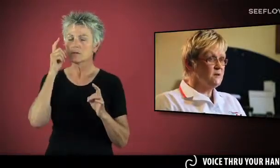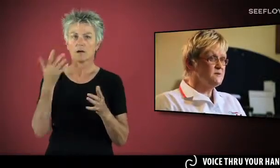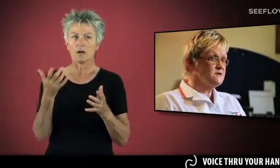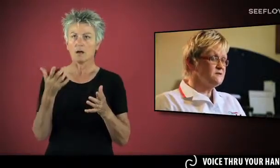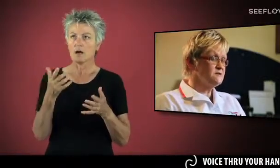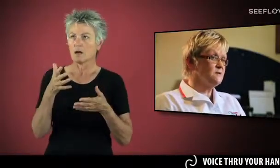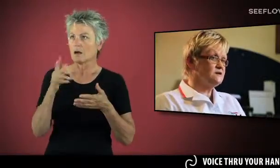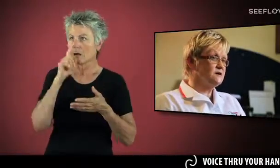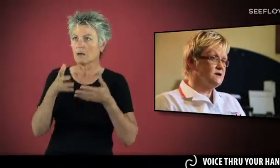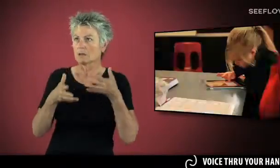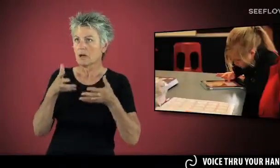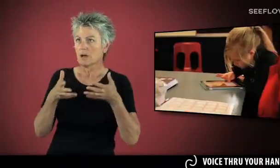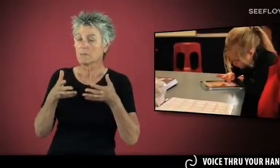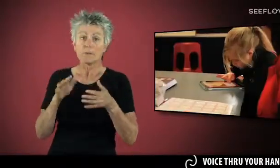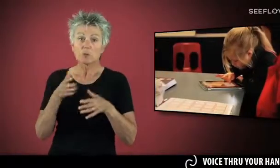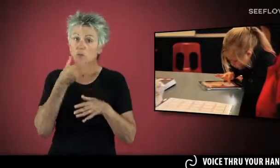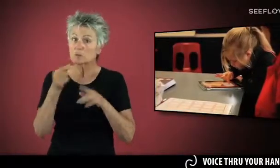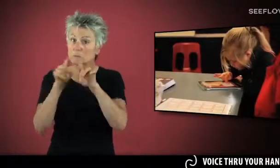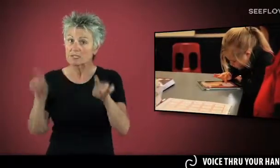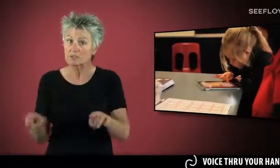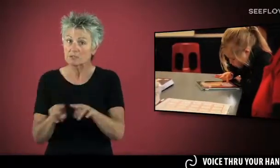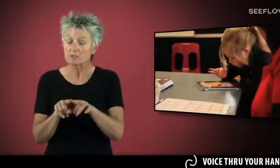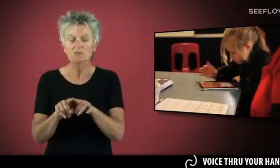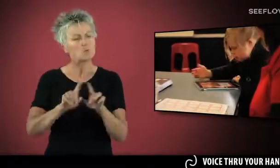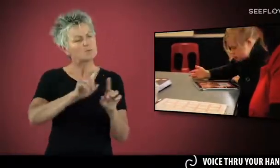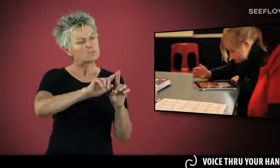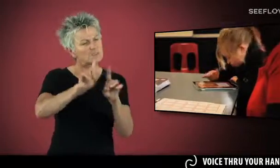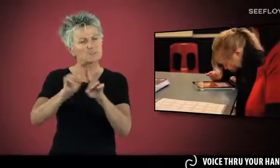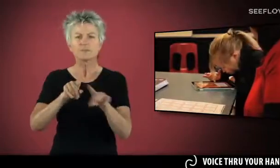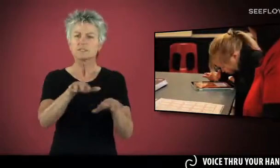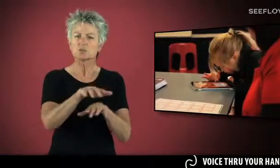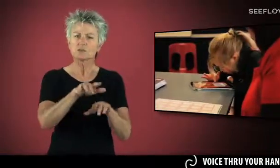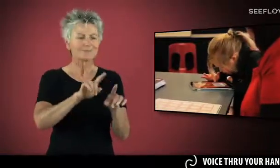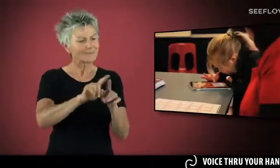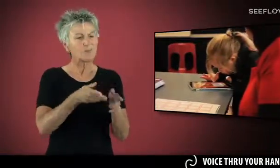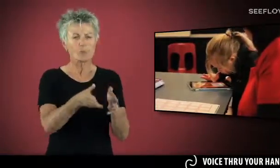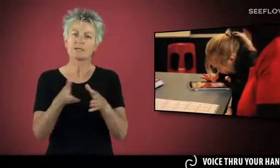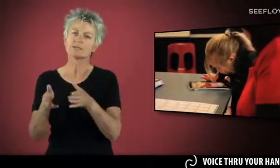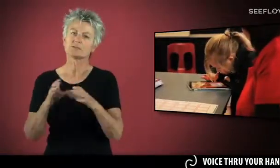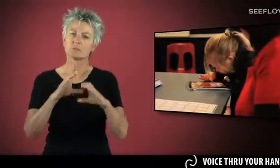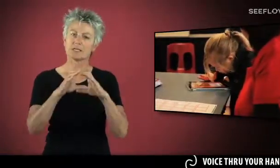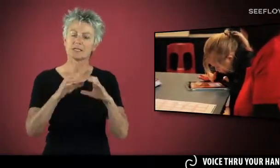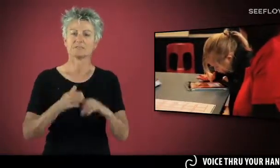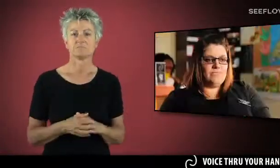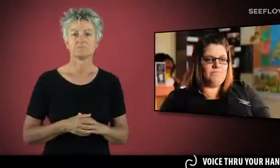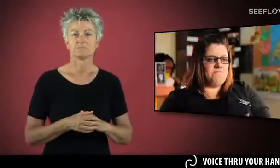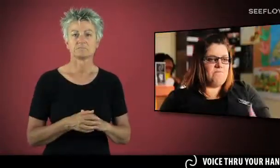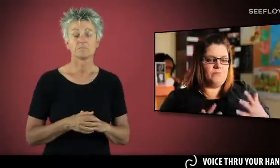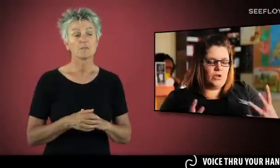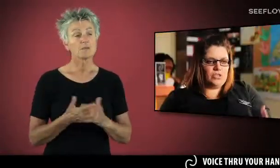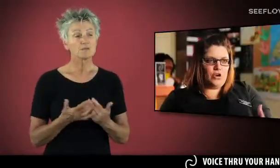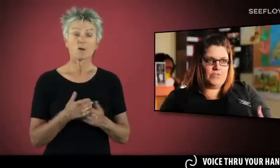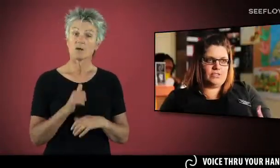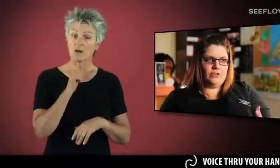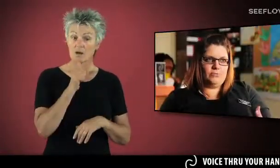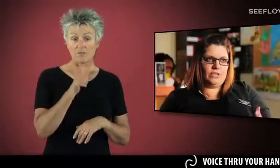So it might be in different situations they need to use different communication. The best thing to do, even with you've got a family that is